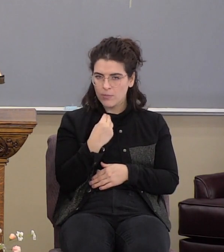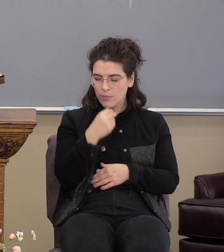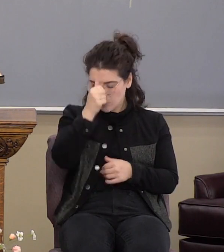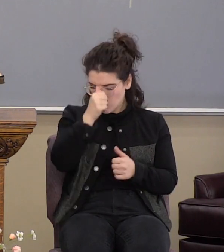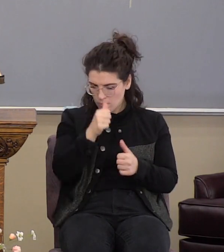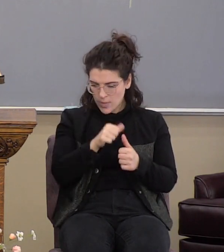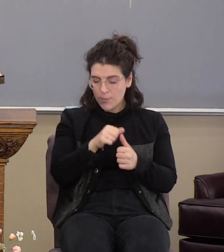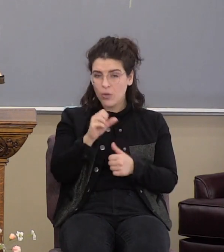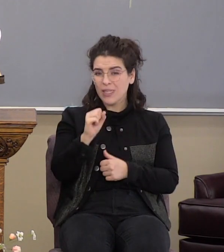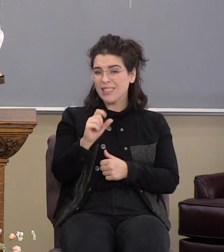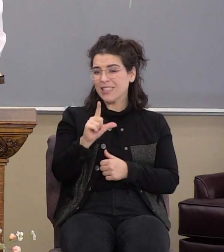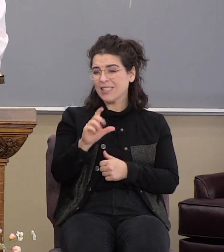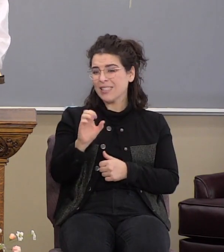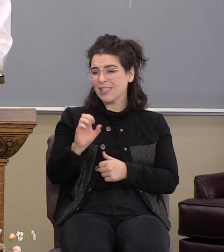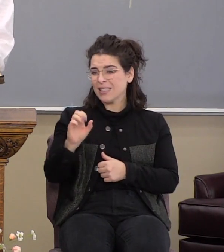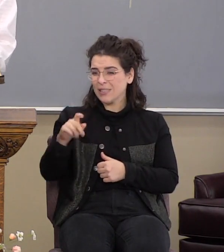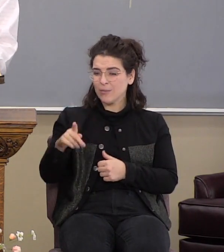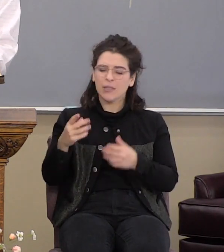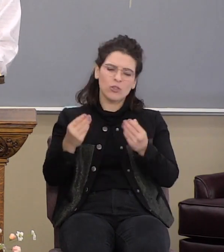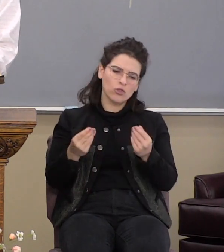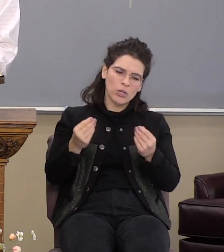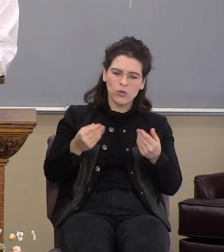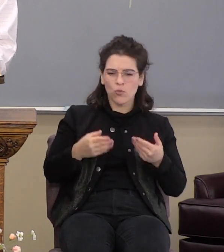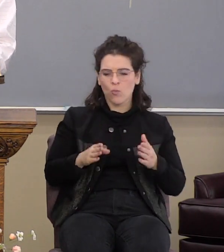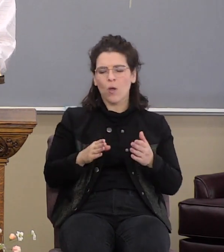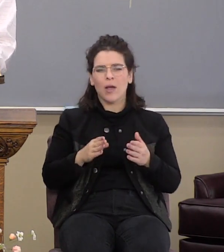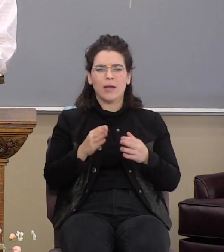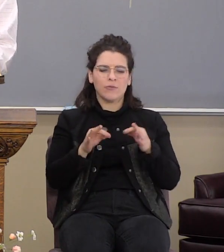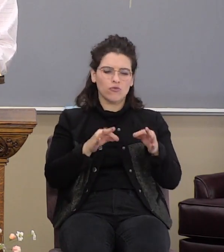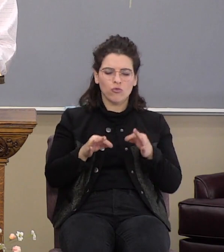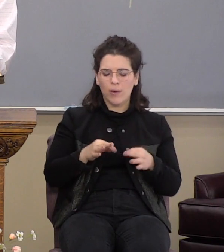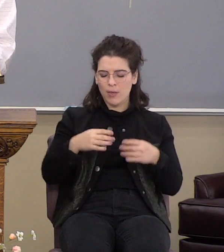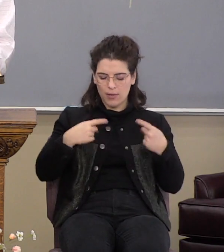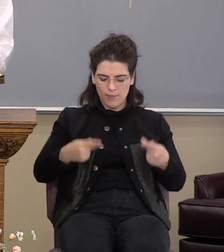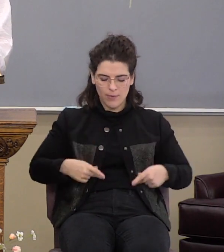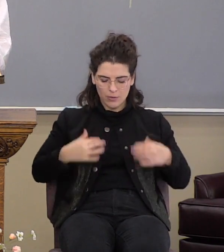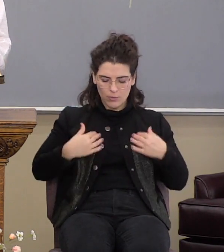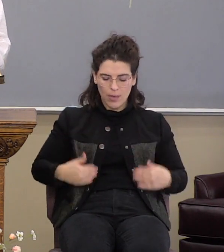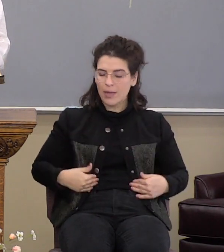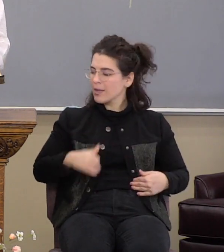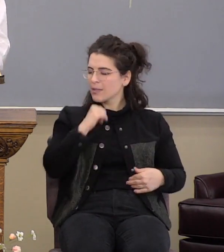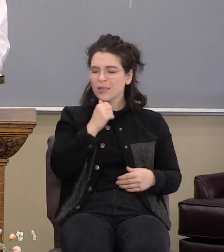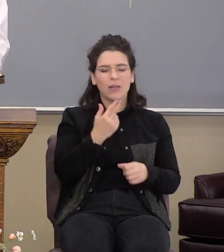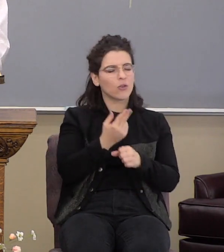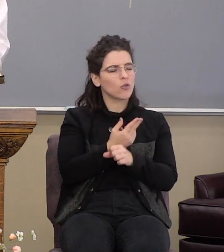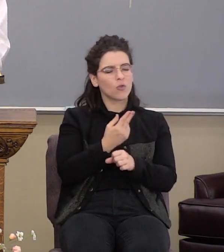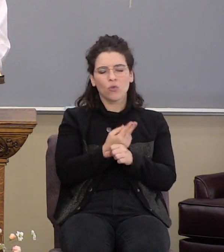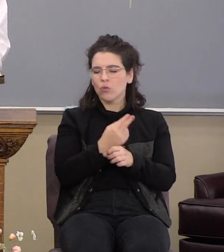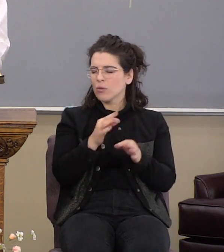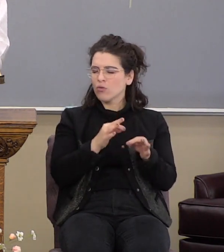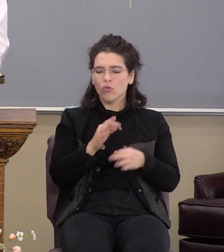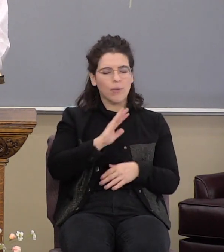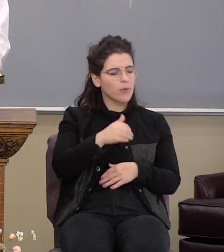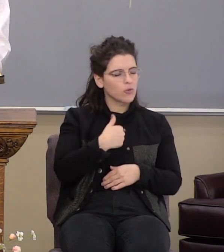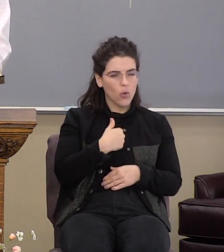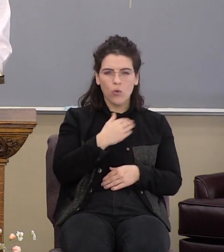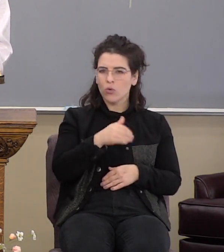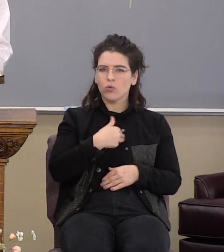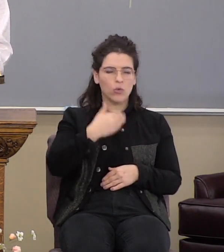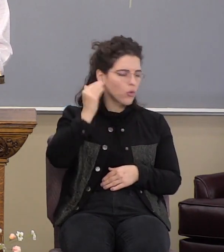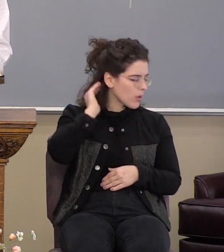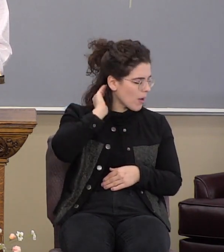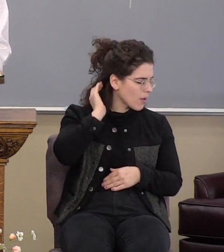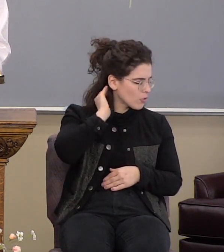word sleep is a gentle way of describing the physical state. It's not used to describe the soul. The souls are conscious. The soul